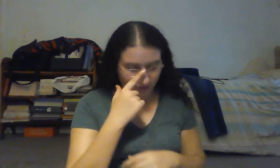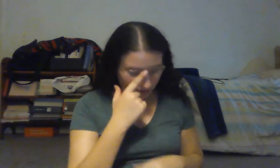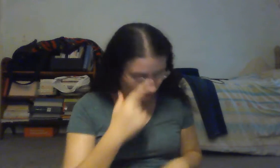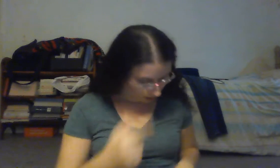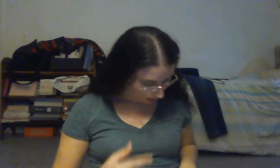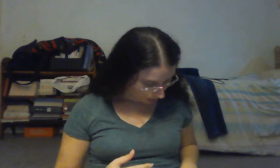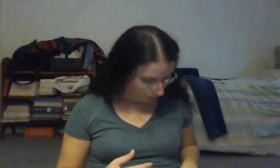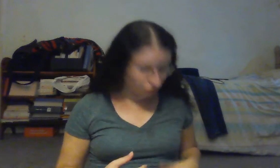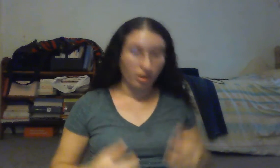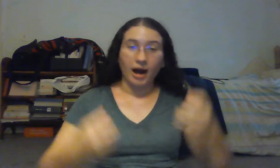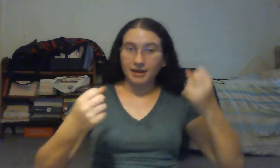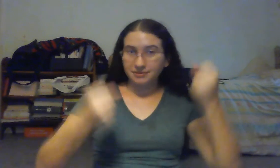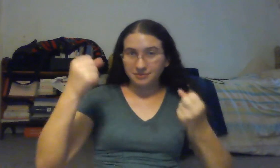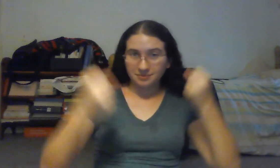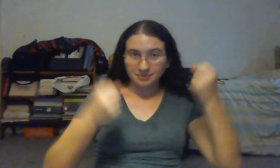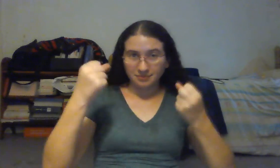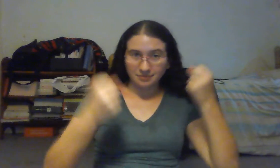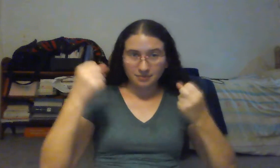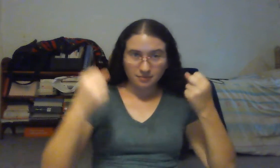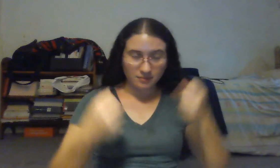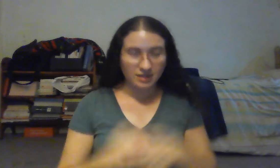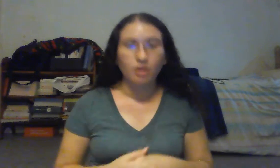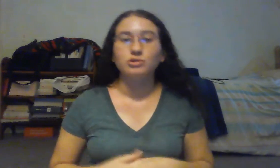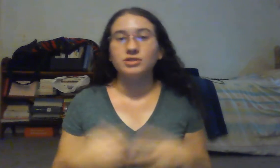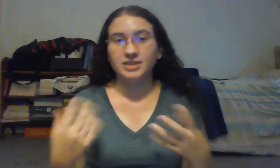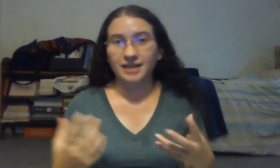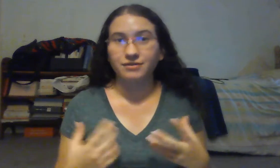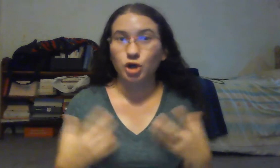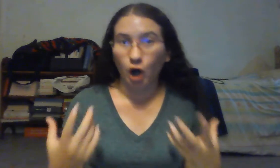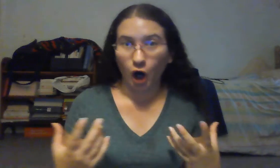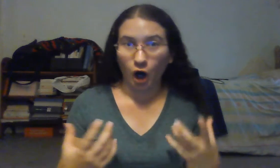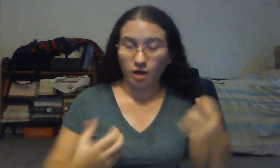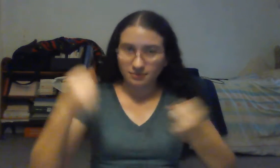difference. Drive. Also the sign for car.